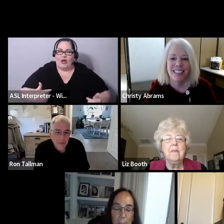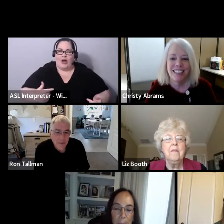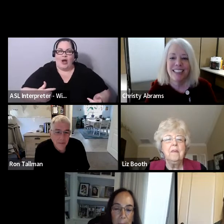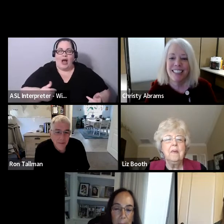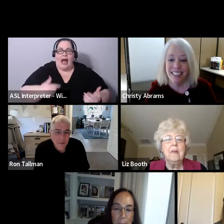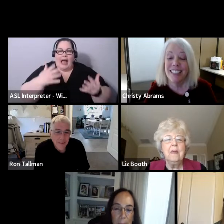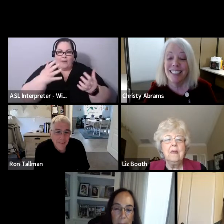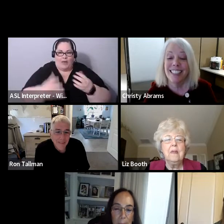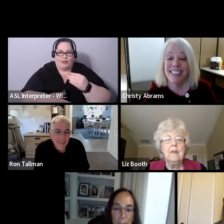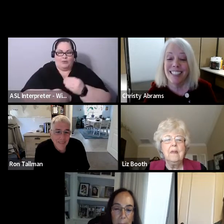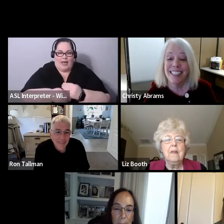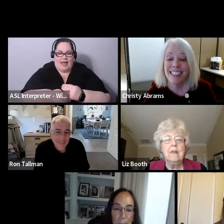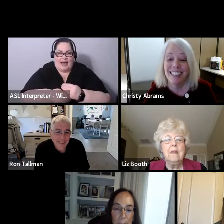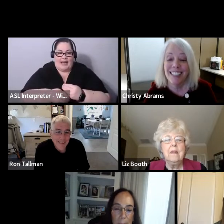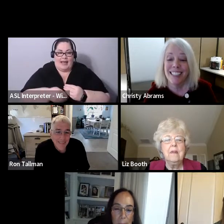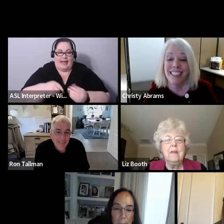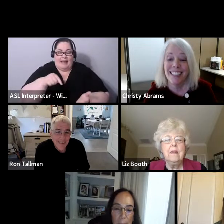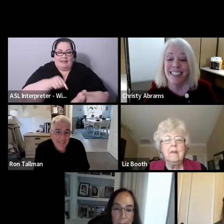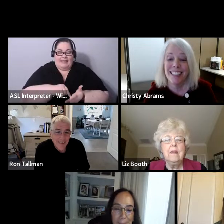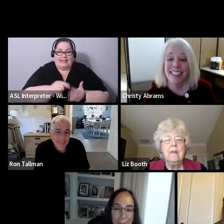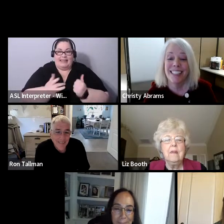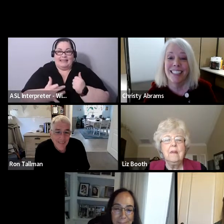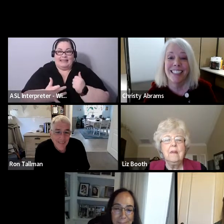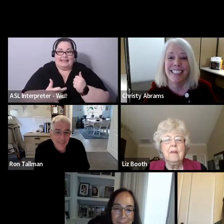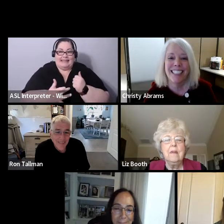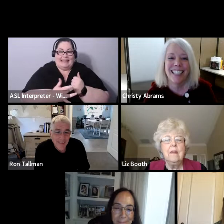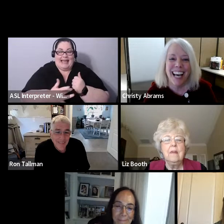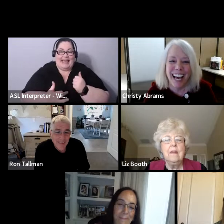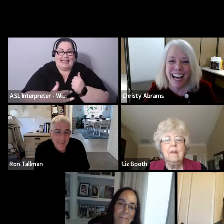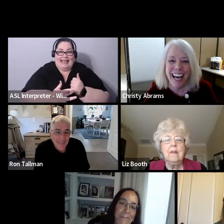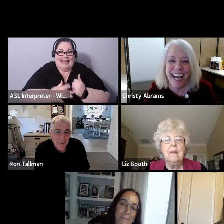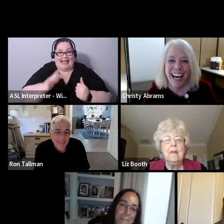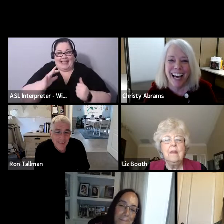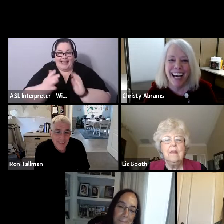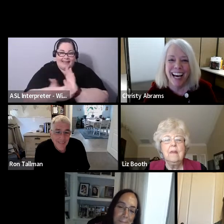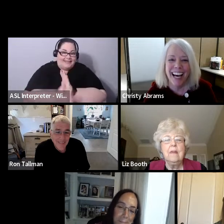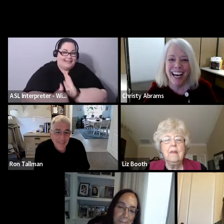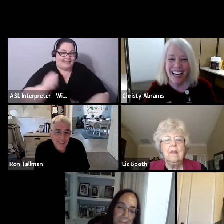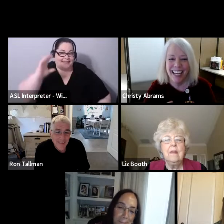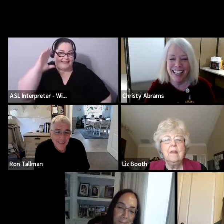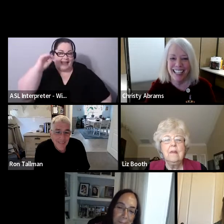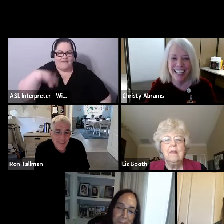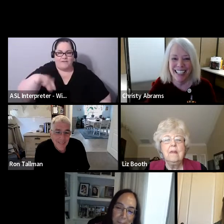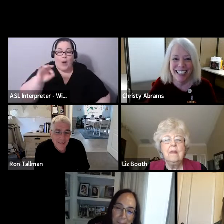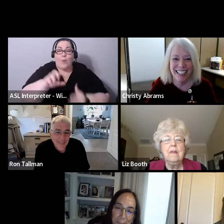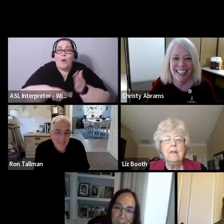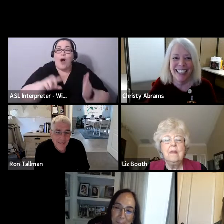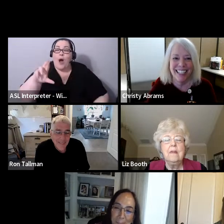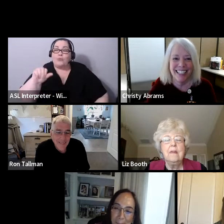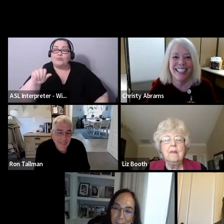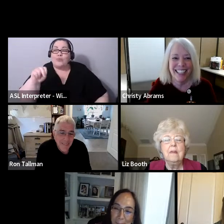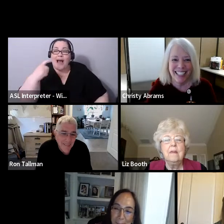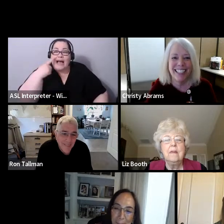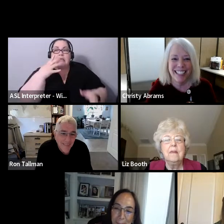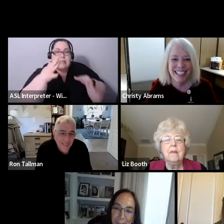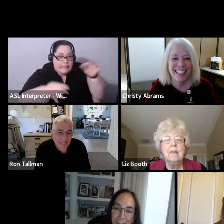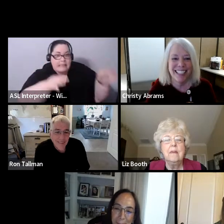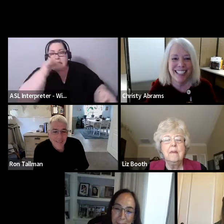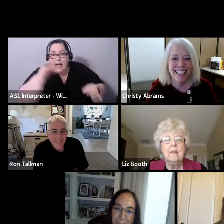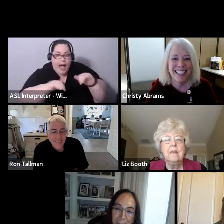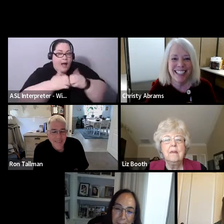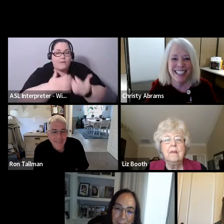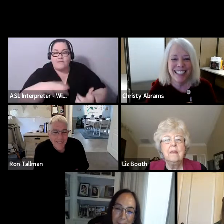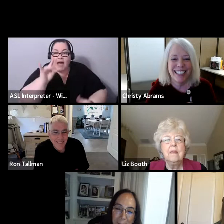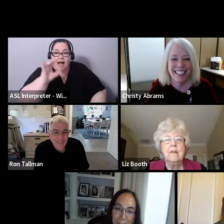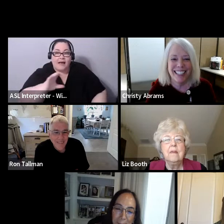like to add that this techie dude found what Ron was trying to describe.